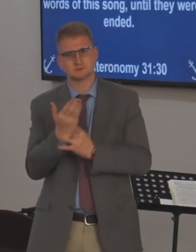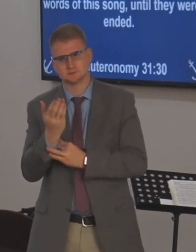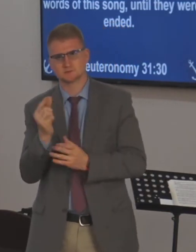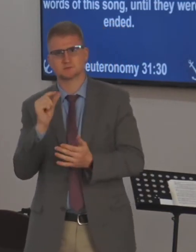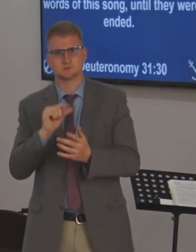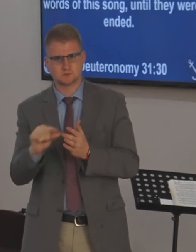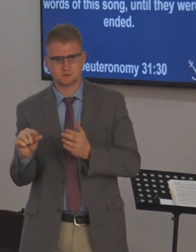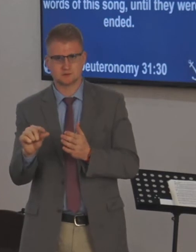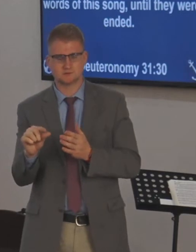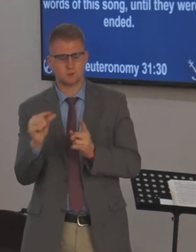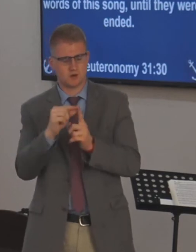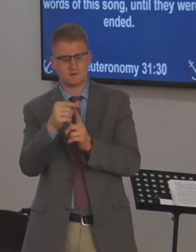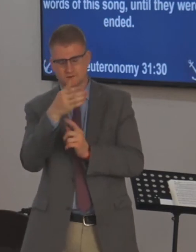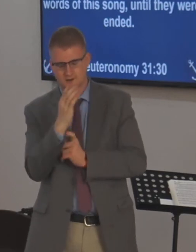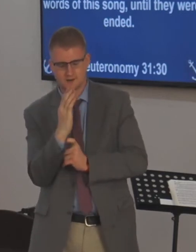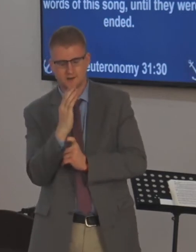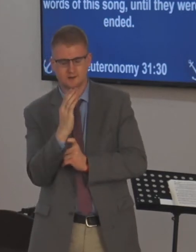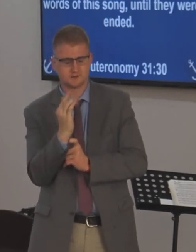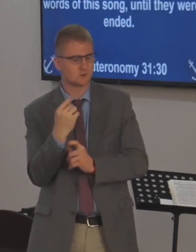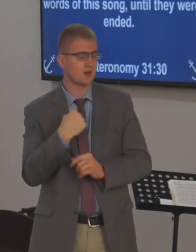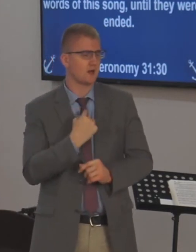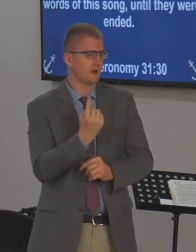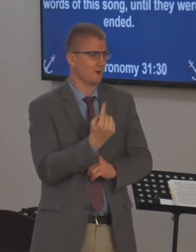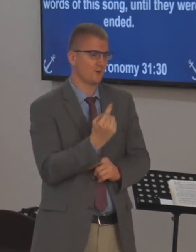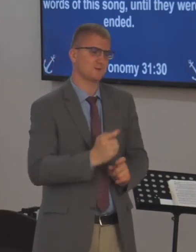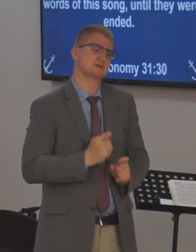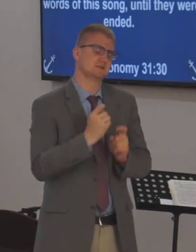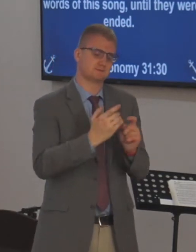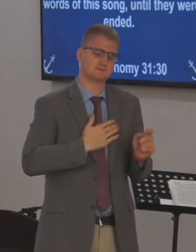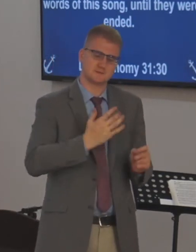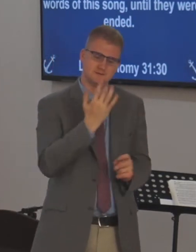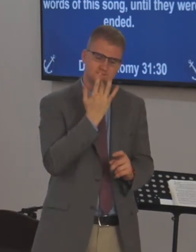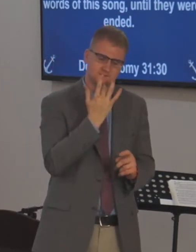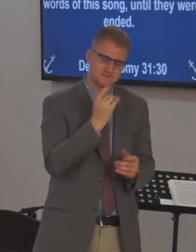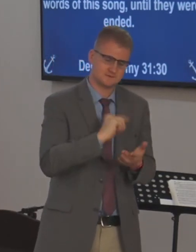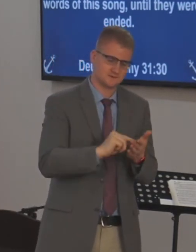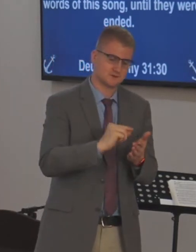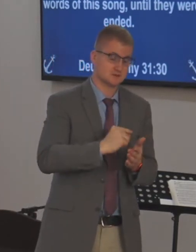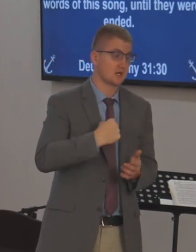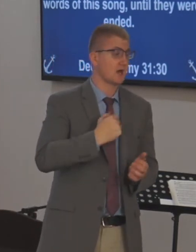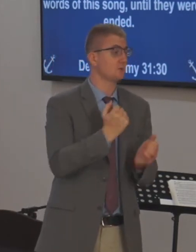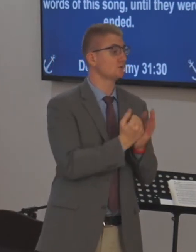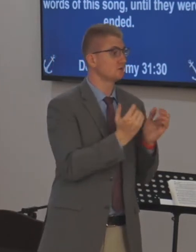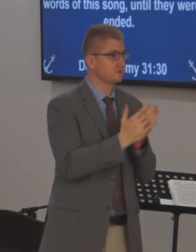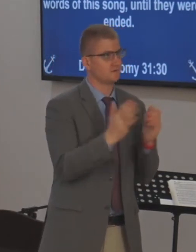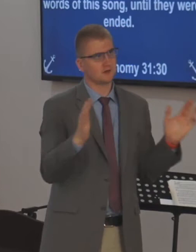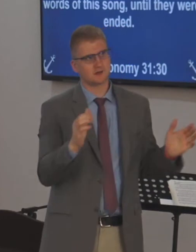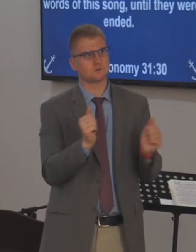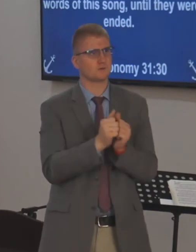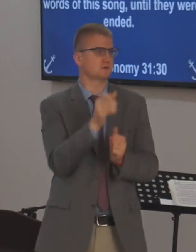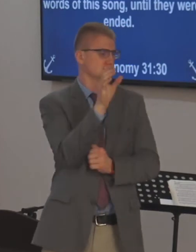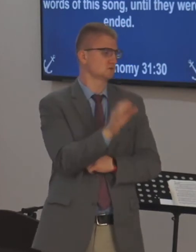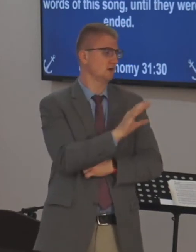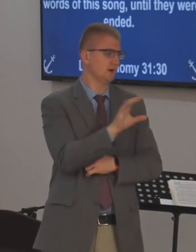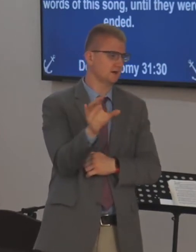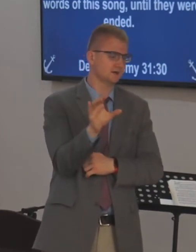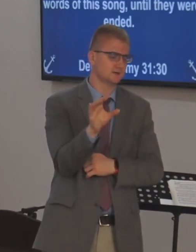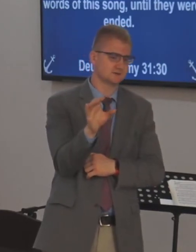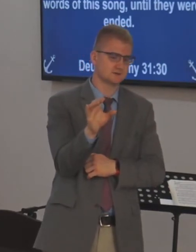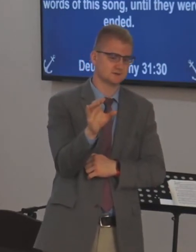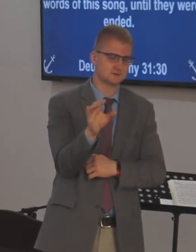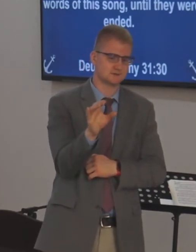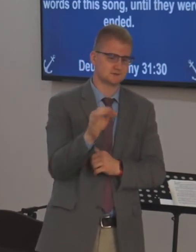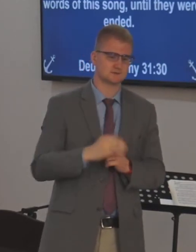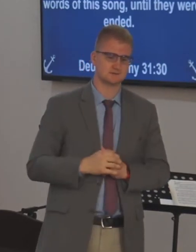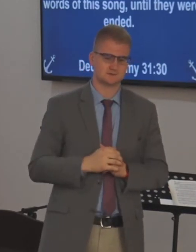And I always give them my favorite verse. I'm crucified in Christ, nevertheless I live, like he lives in me, and the life which I live in the